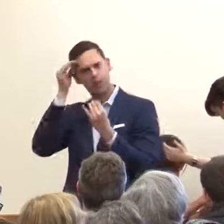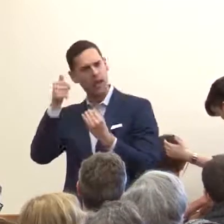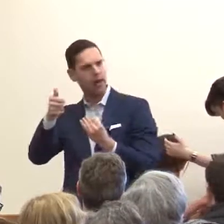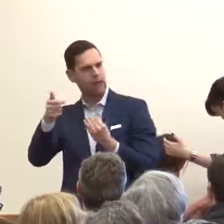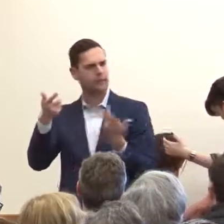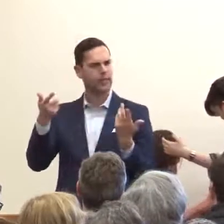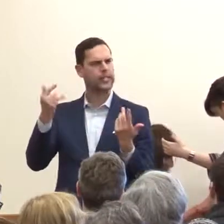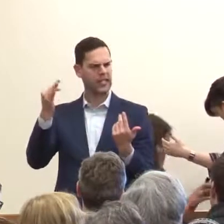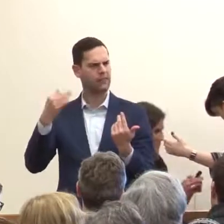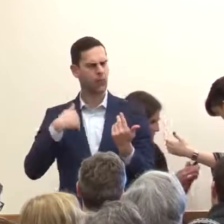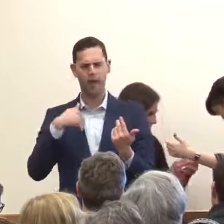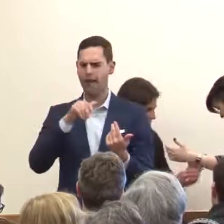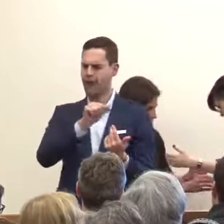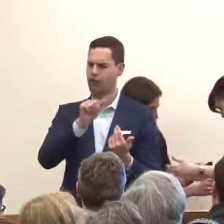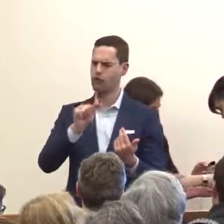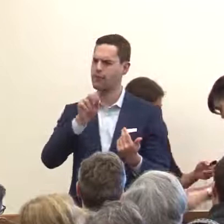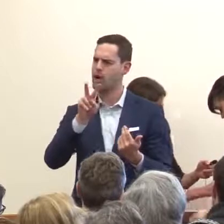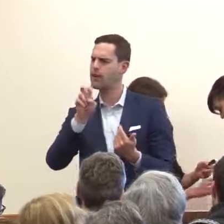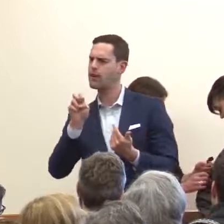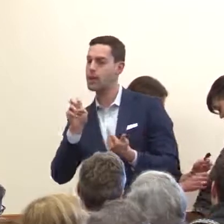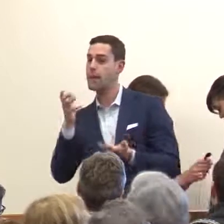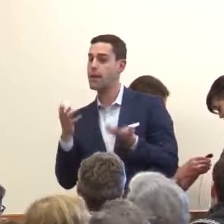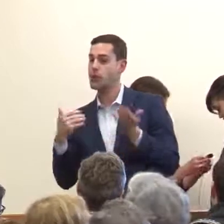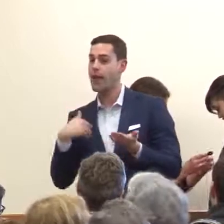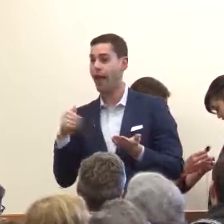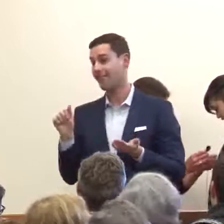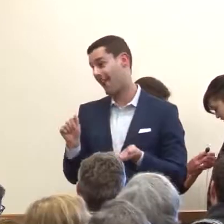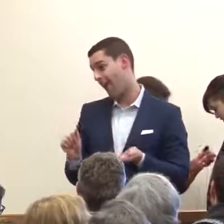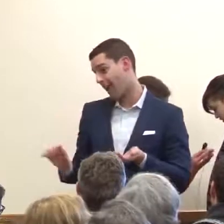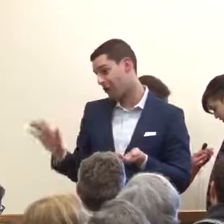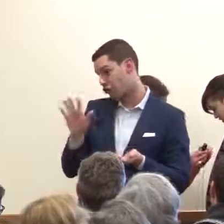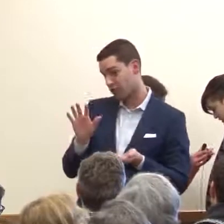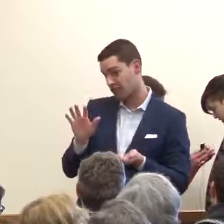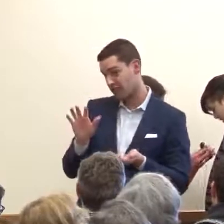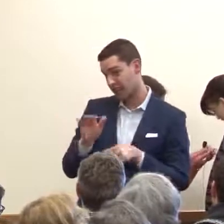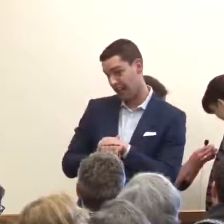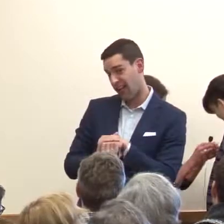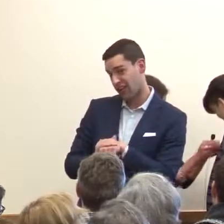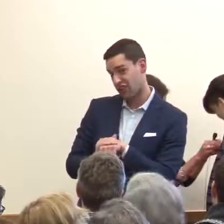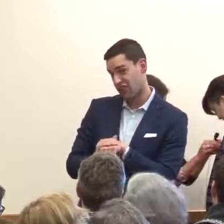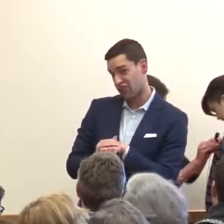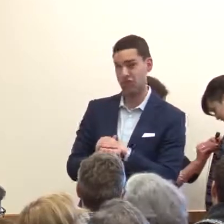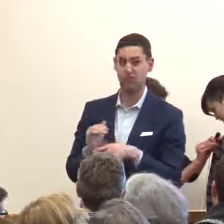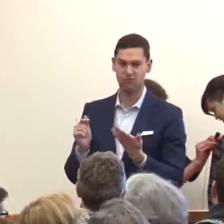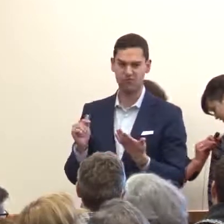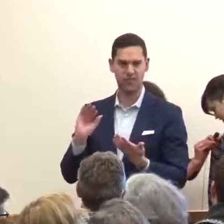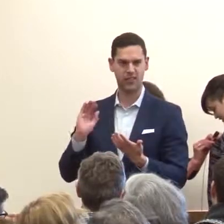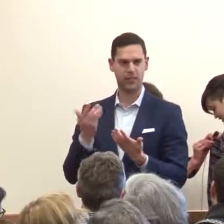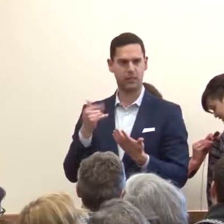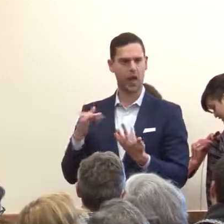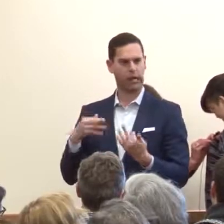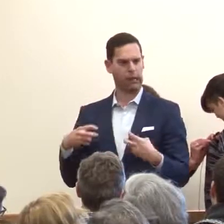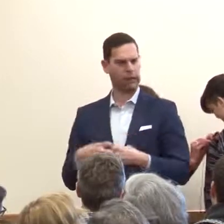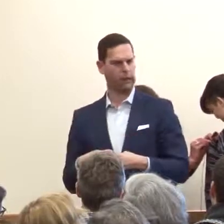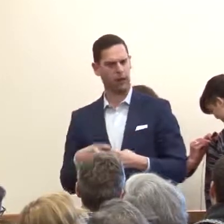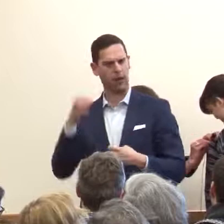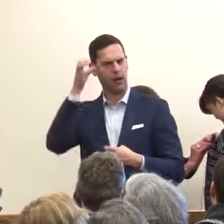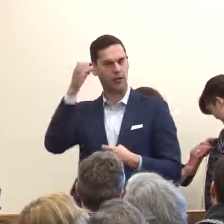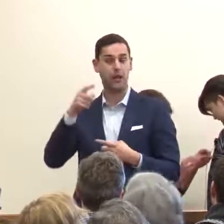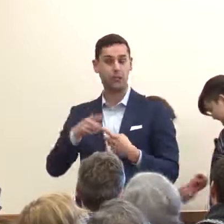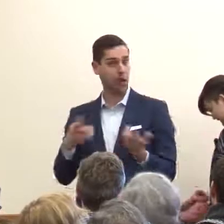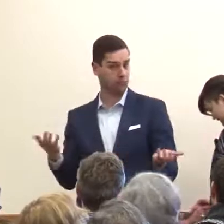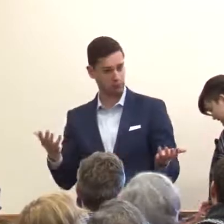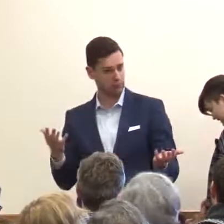African-American vernacular English, might there not be an Asian English? And of course, it seems like a rather fraught concept, but let's face it,